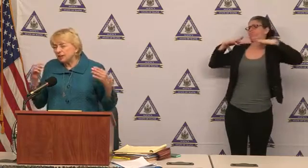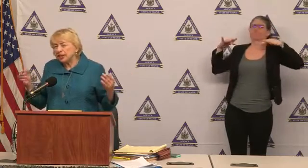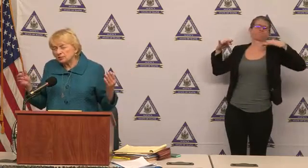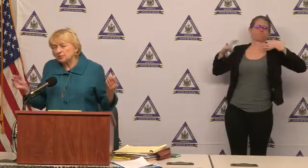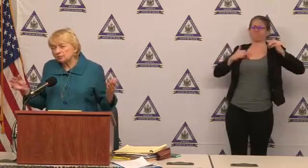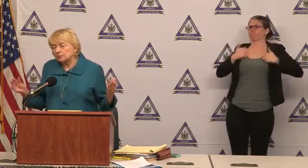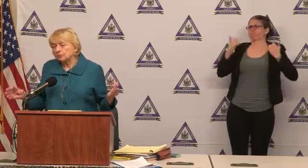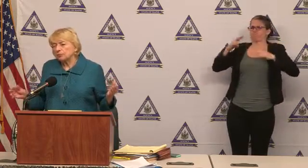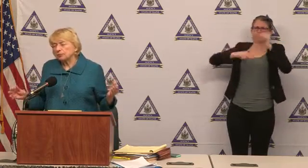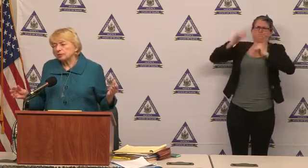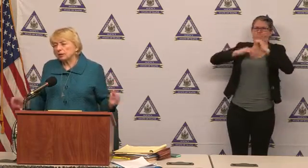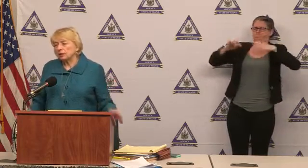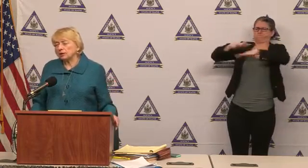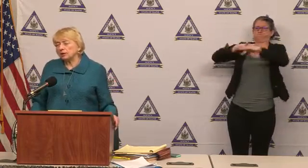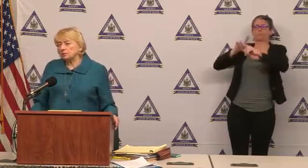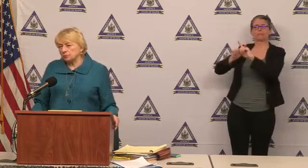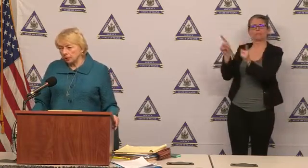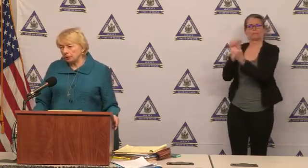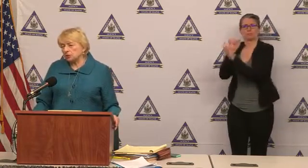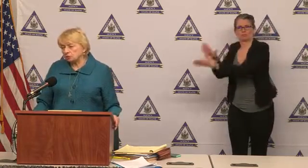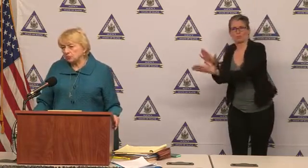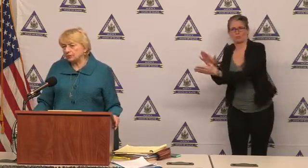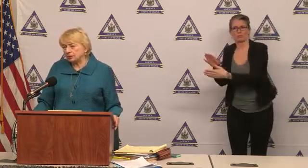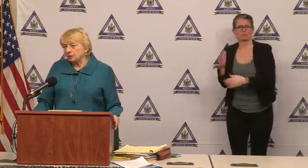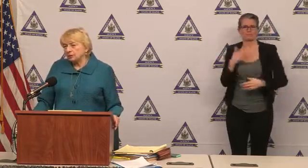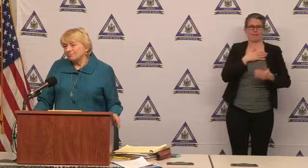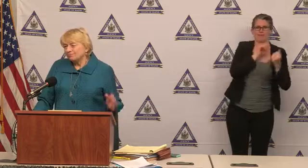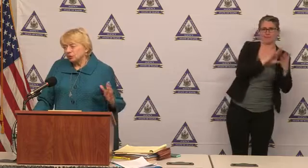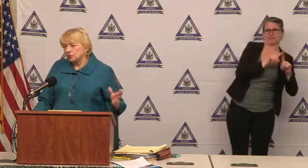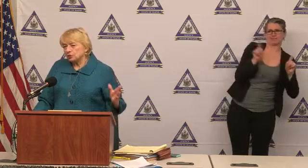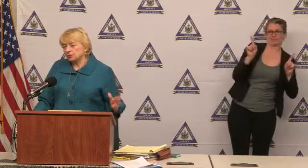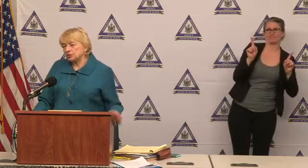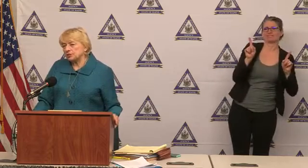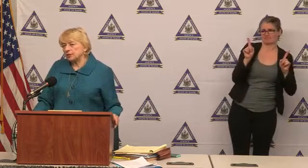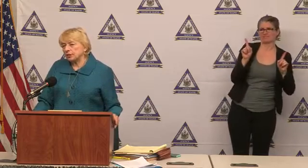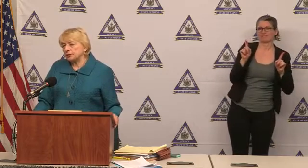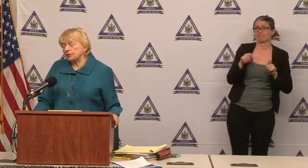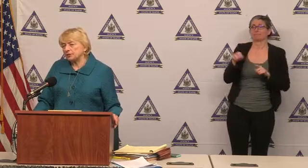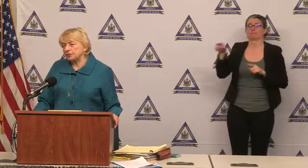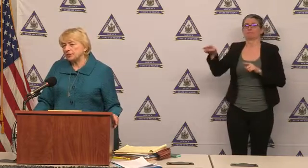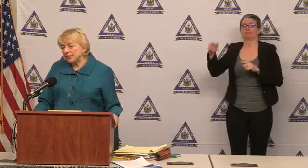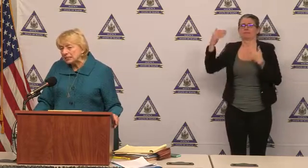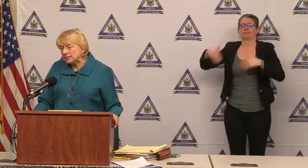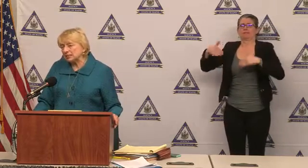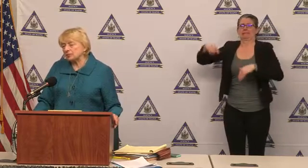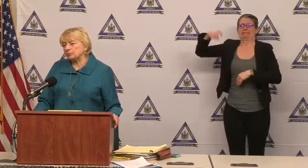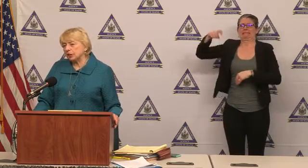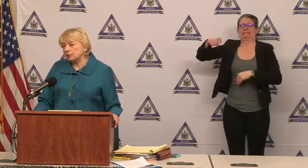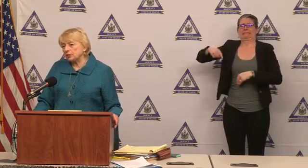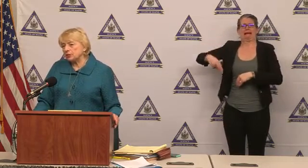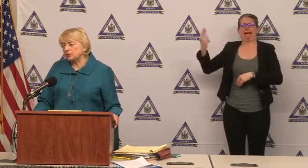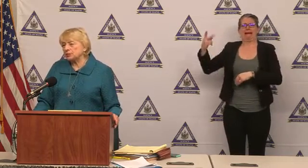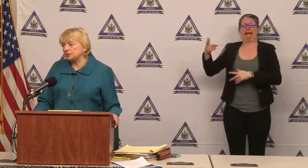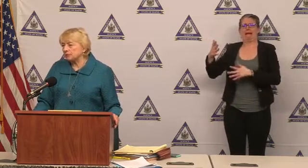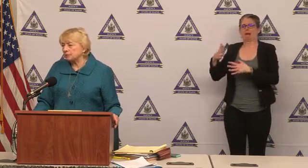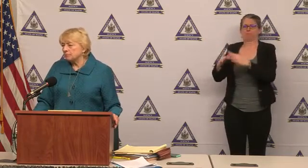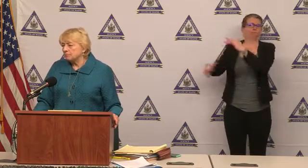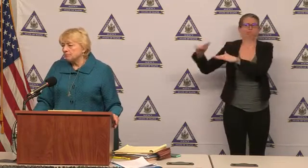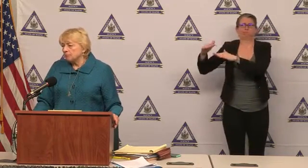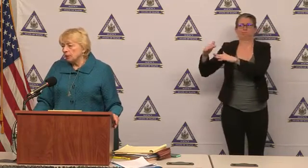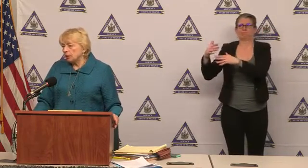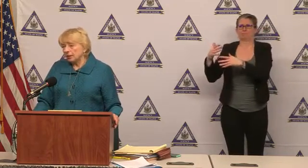different actions in response to different urgencies and different densities of population and